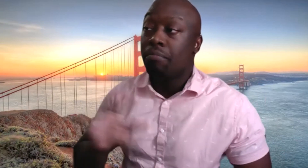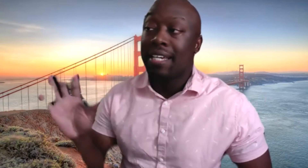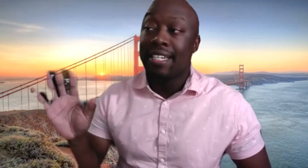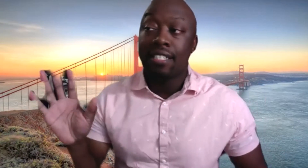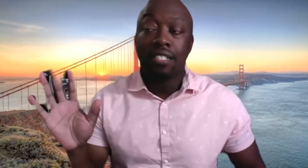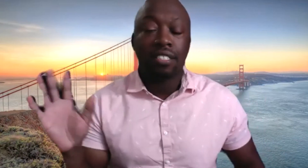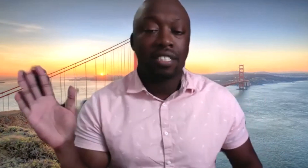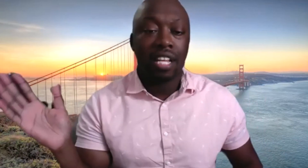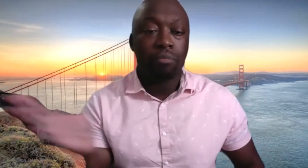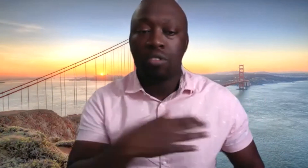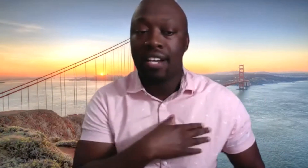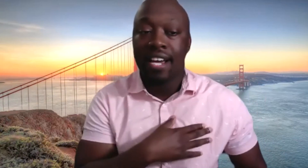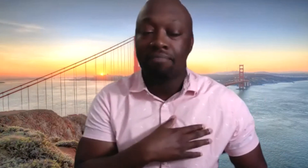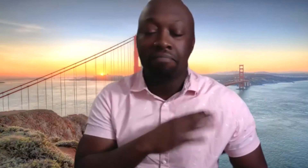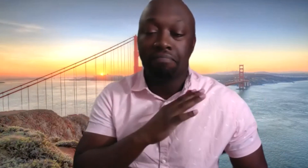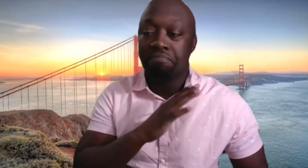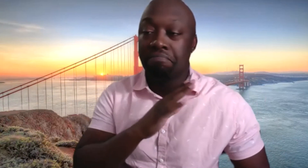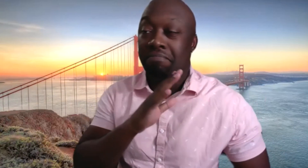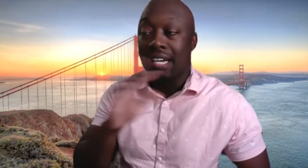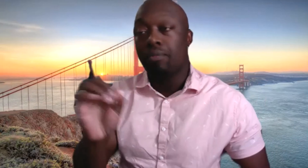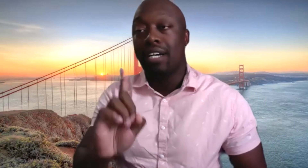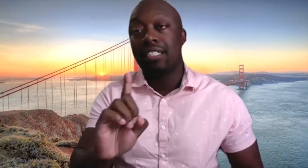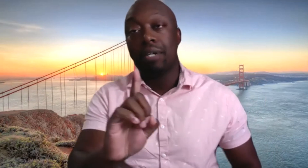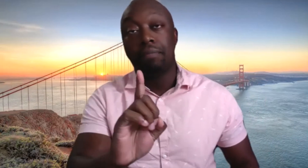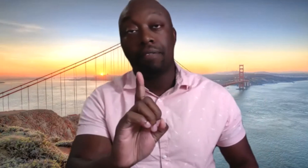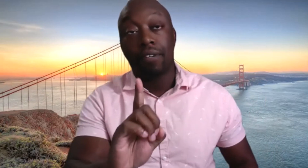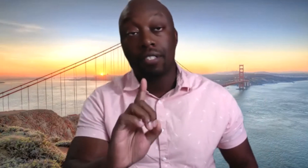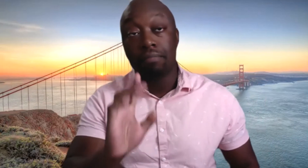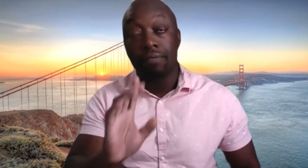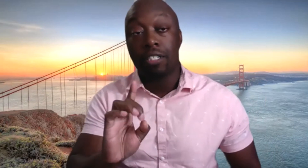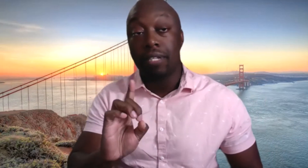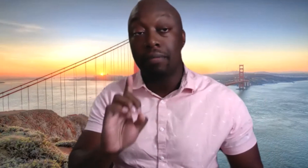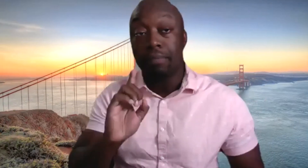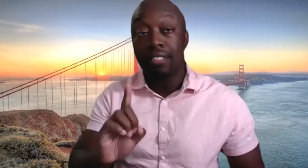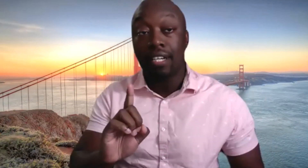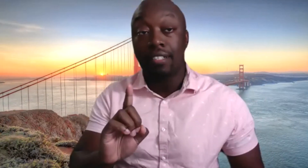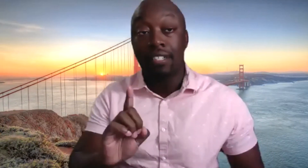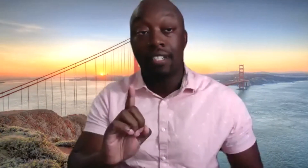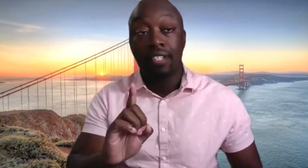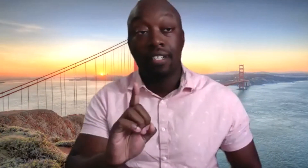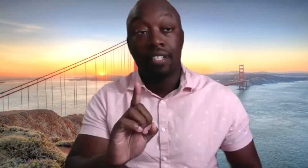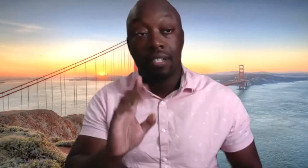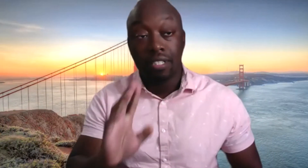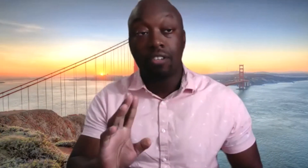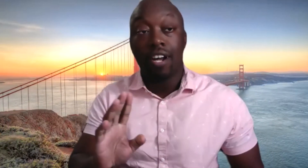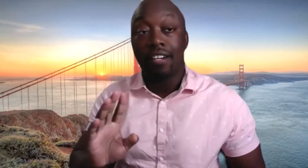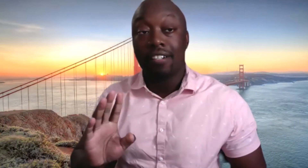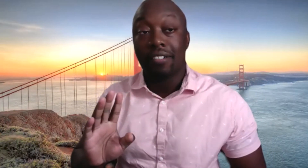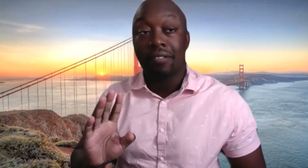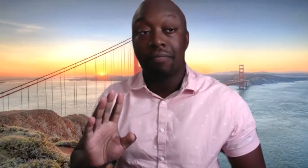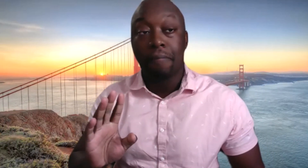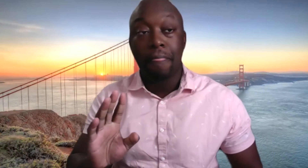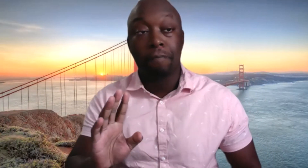All of my kids slept through the night. Well, actually, my first baby, my son, he was the